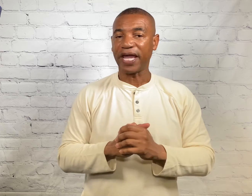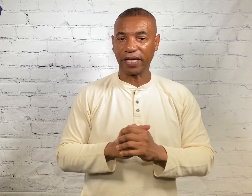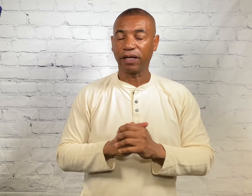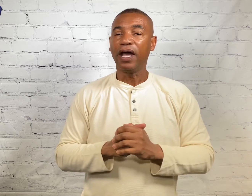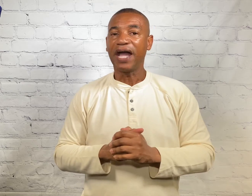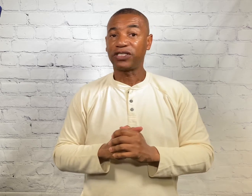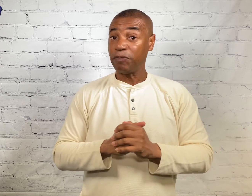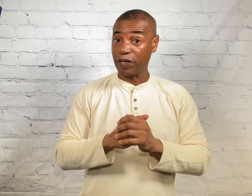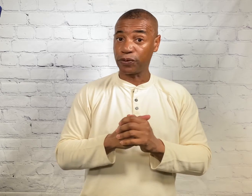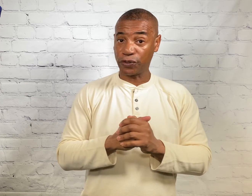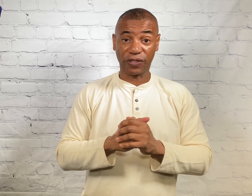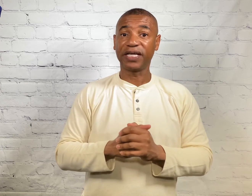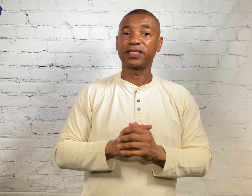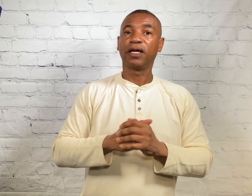rain, I've seen people do this.